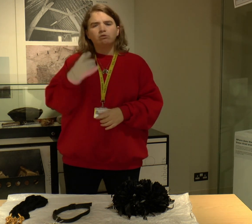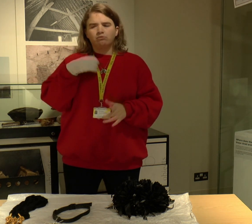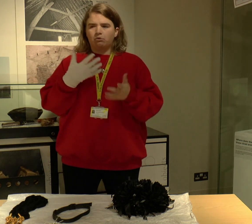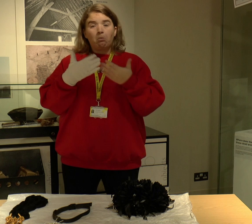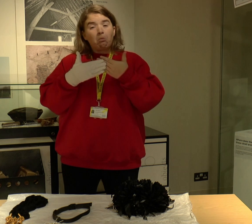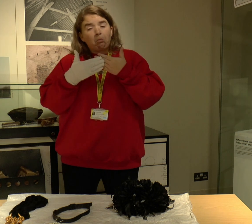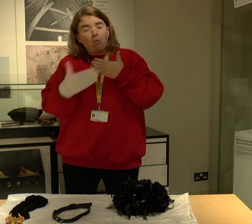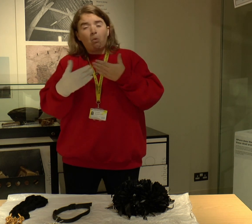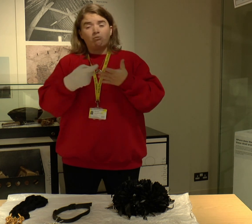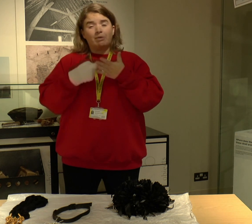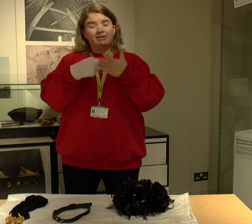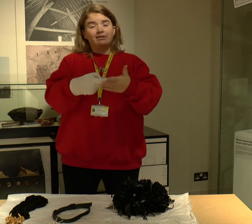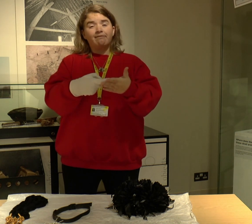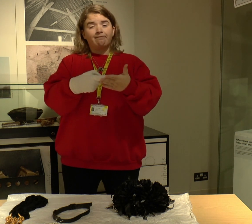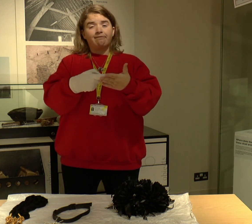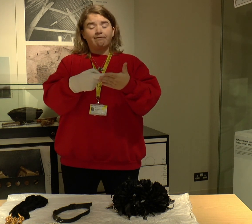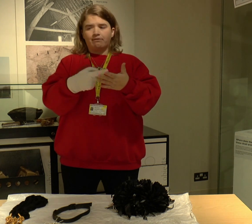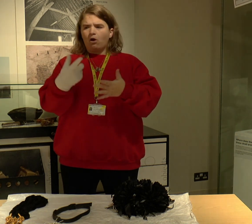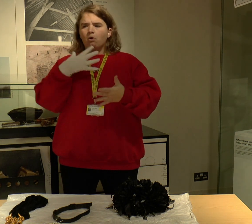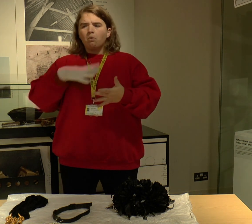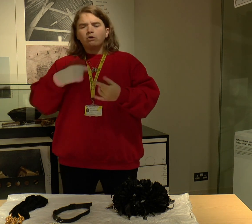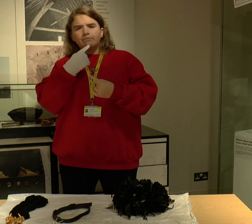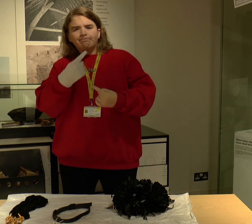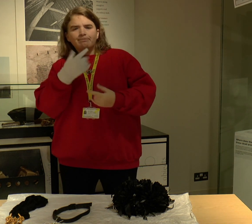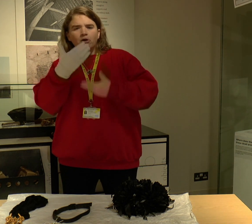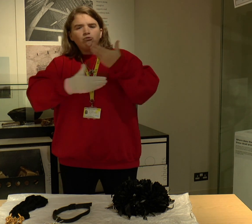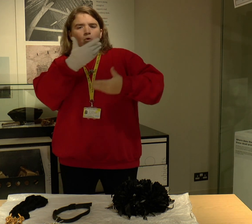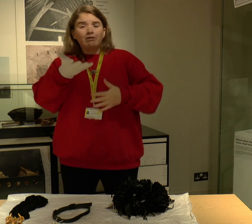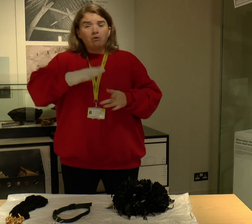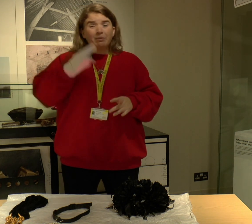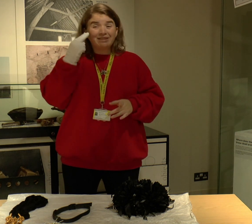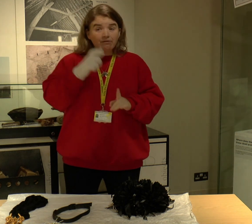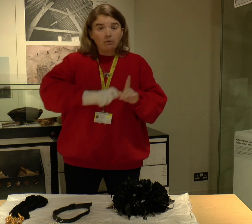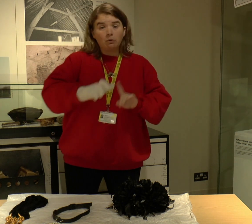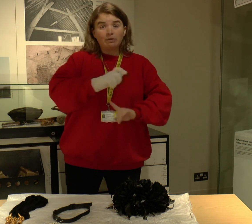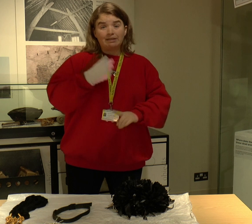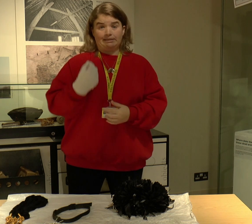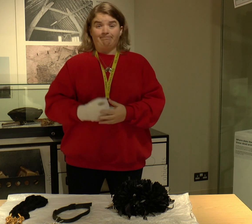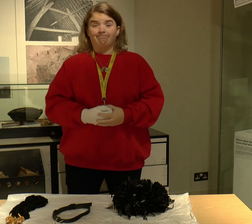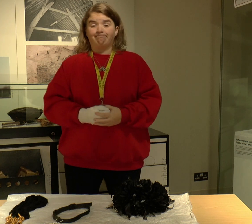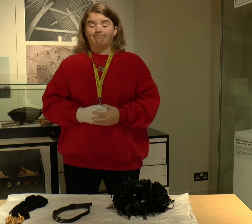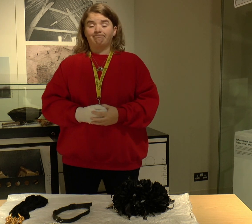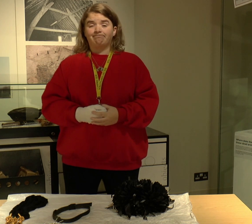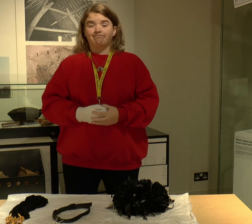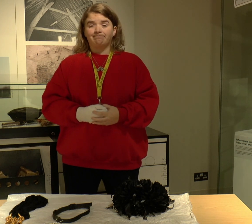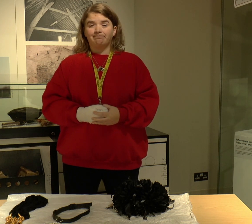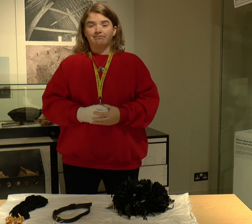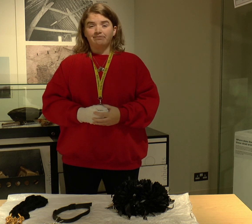Bucks County Museum want to become more representative. We want to tell the story from the deaf community as well.